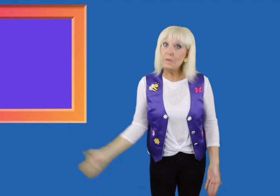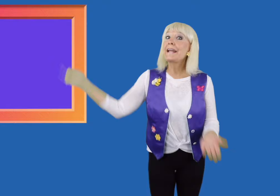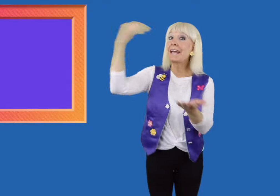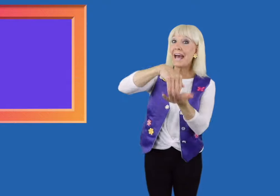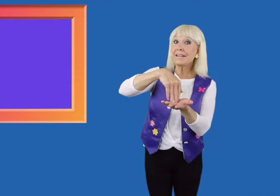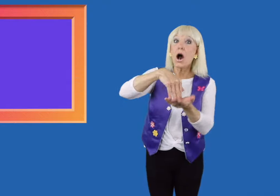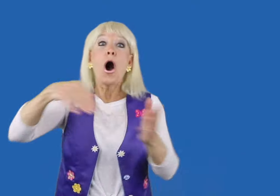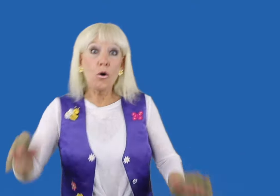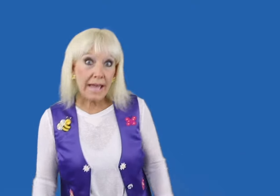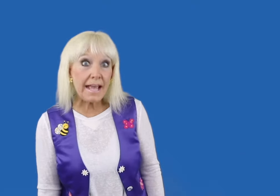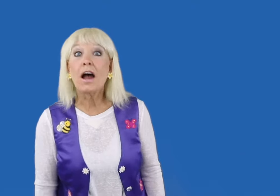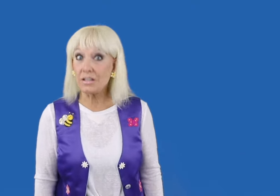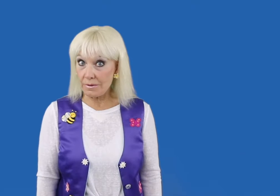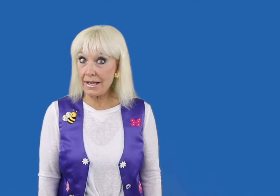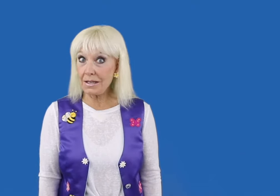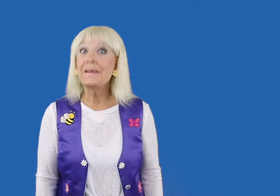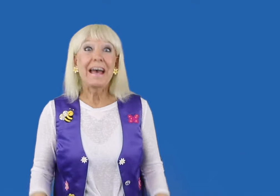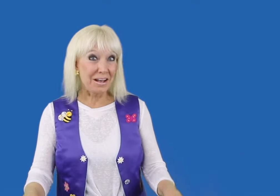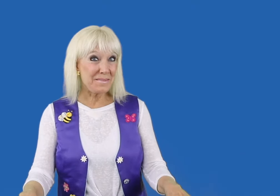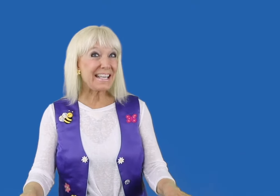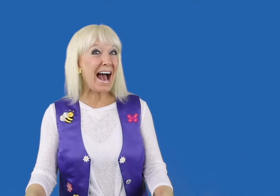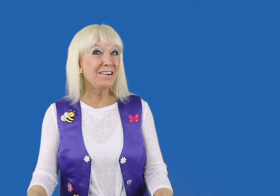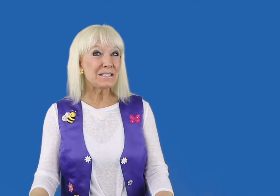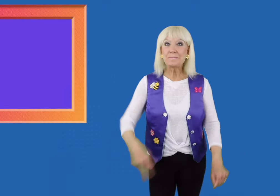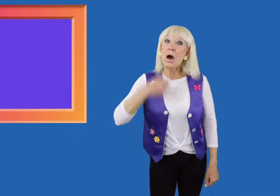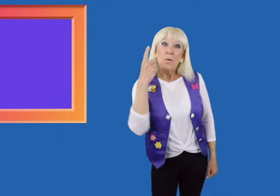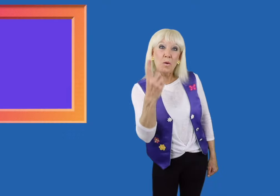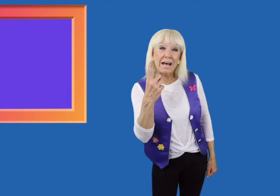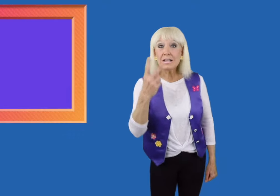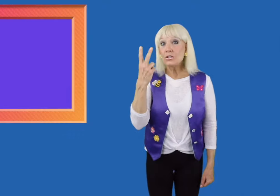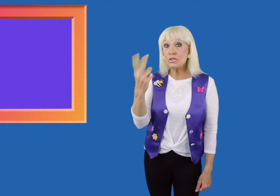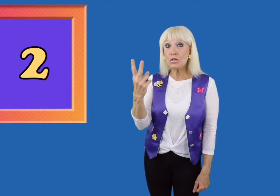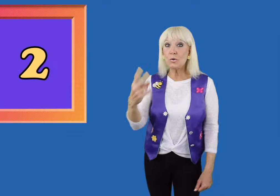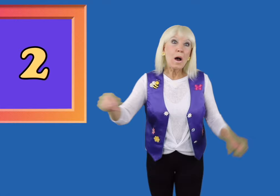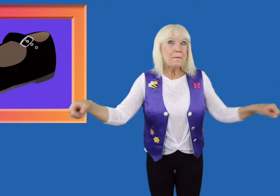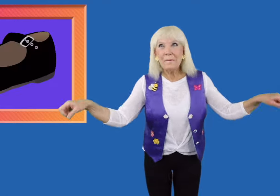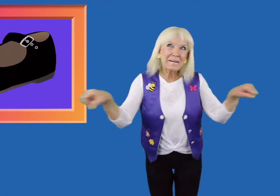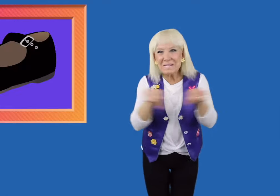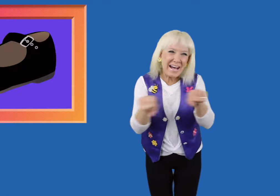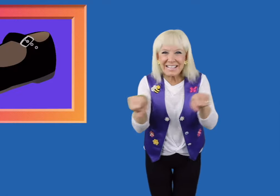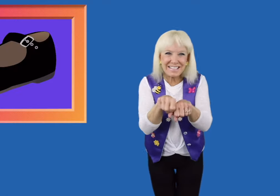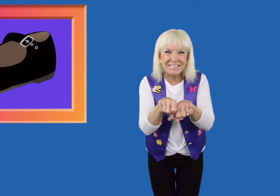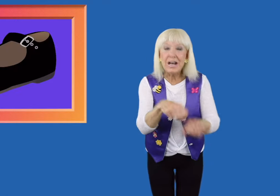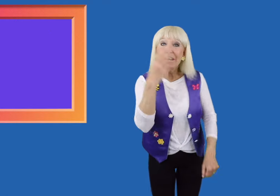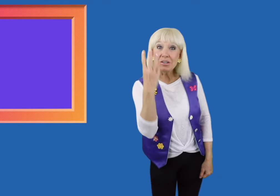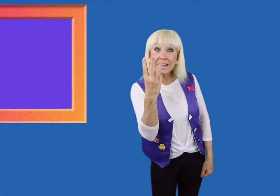it again. Okay, are you ready? Help me count. 1, 2, buckle my shoe. 3,